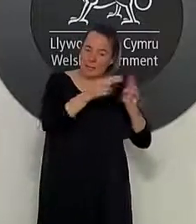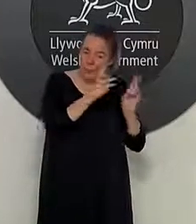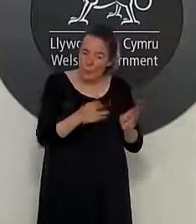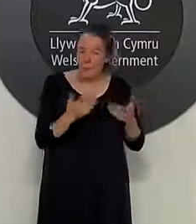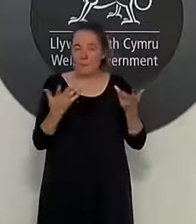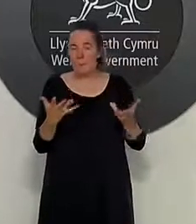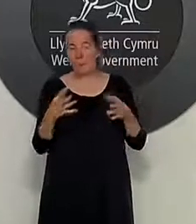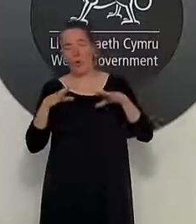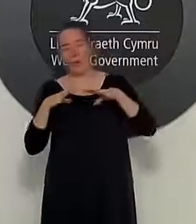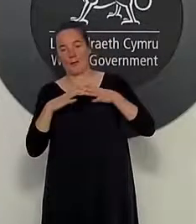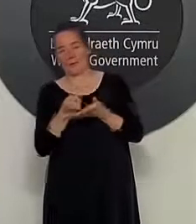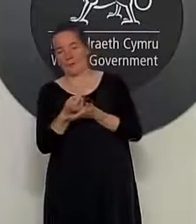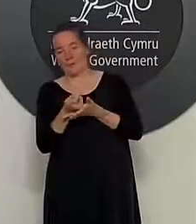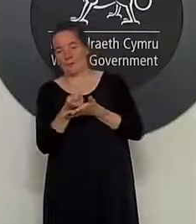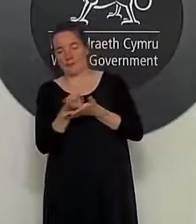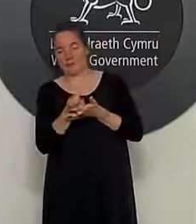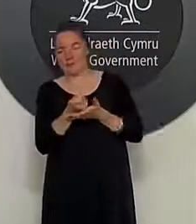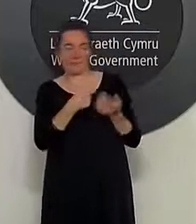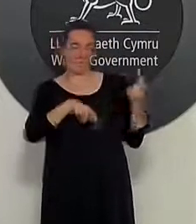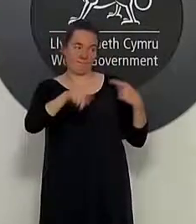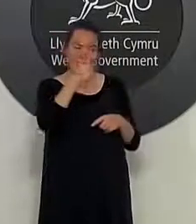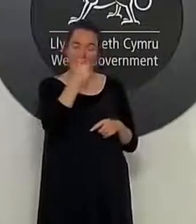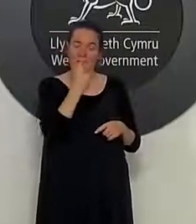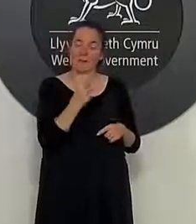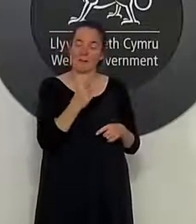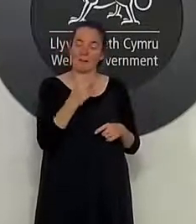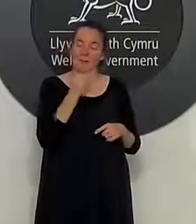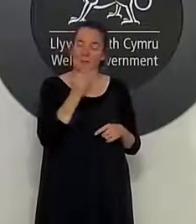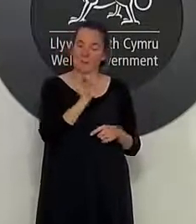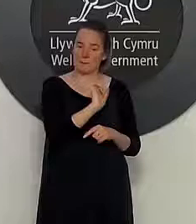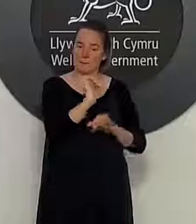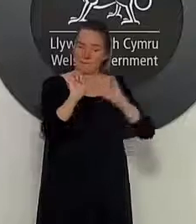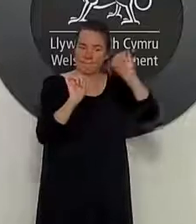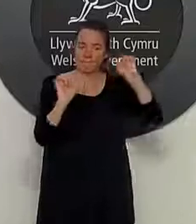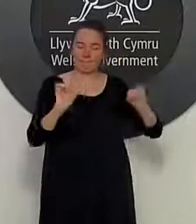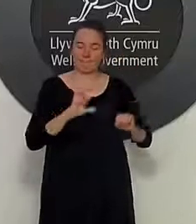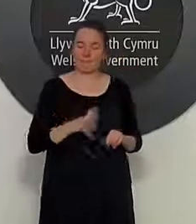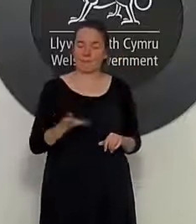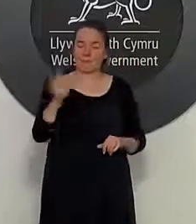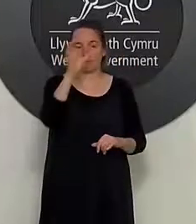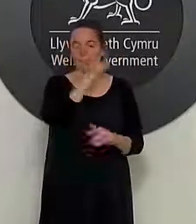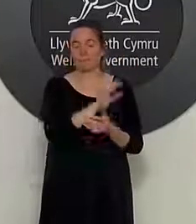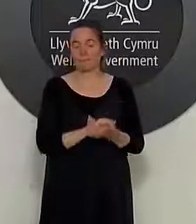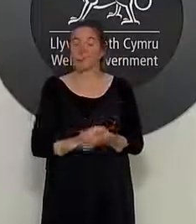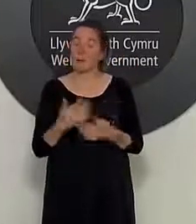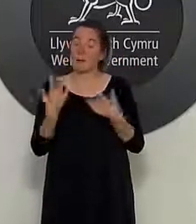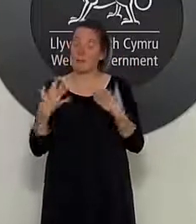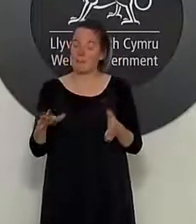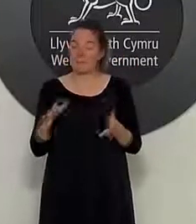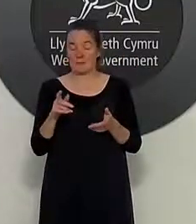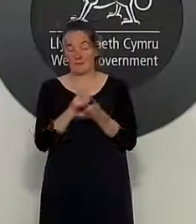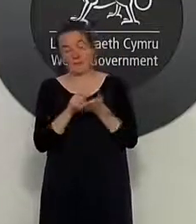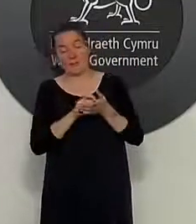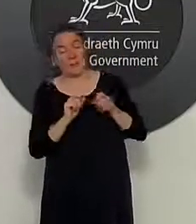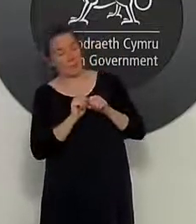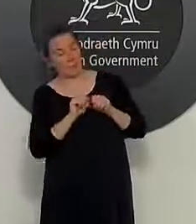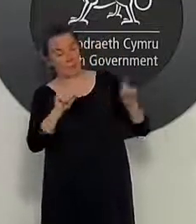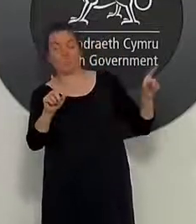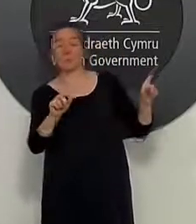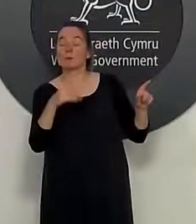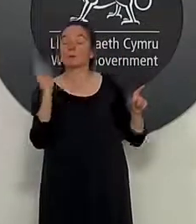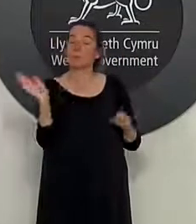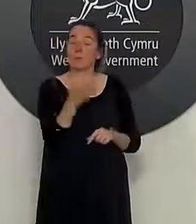their local areas. And the Finance Minister has written to all local authorities in Wales today so that work can